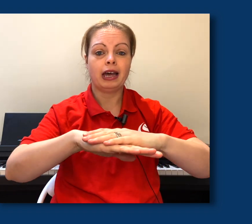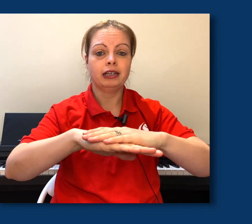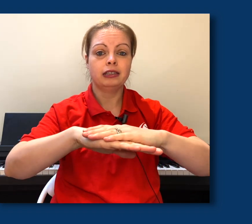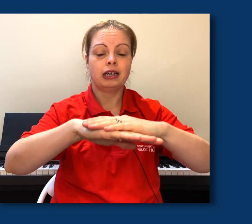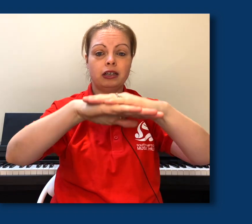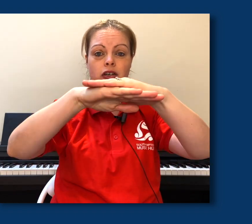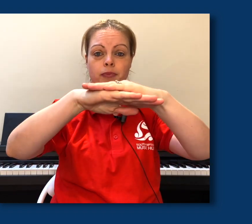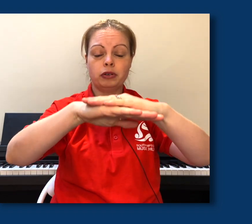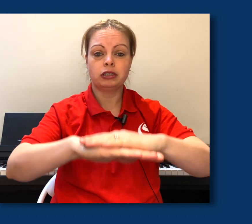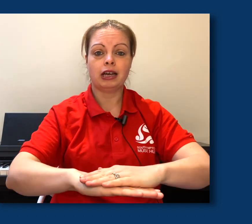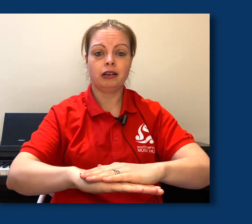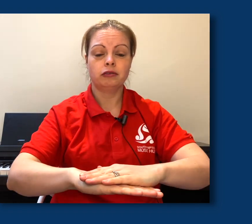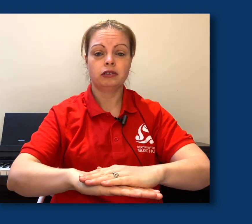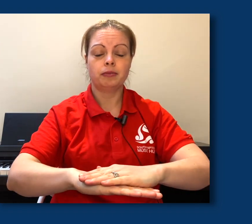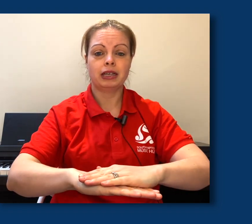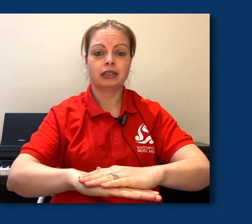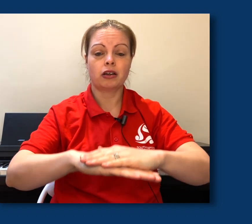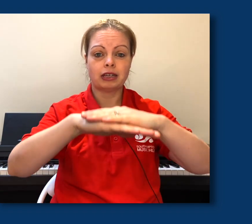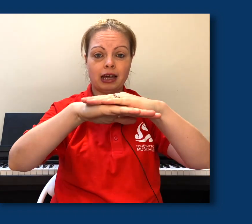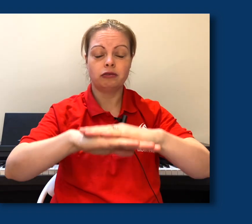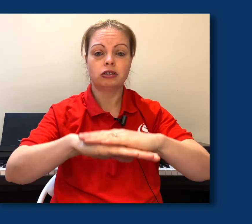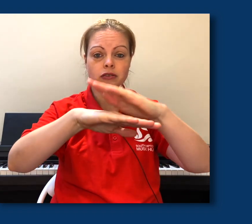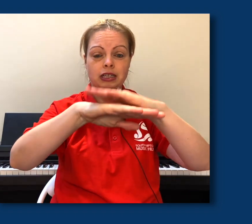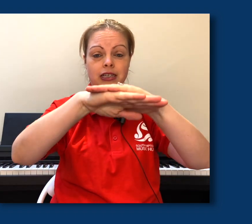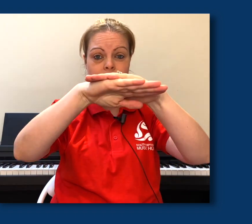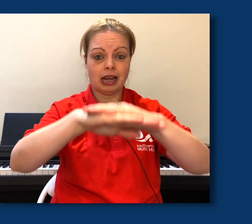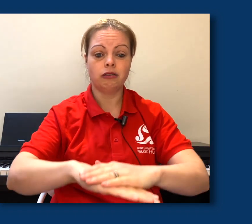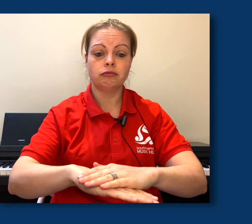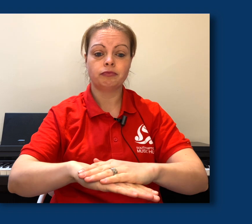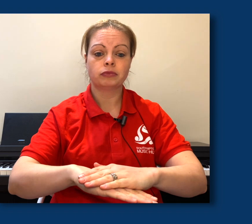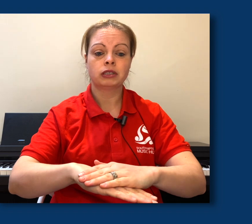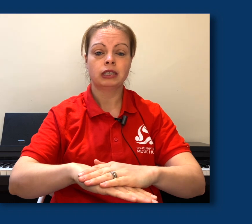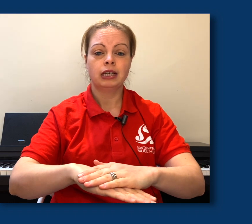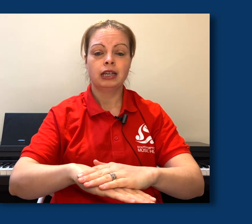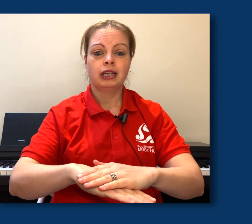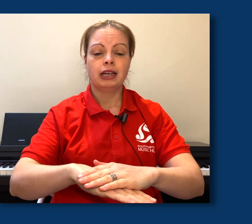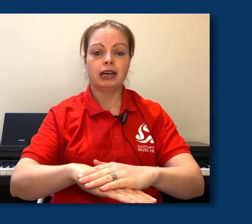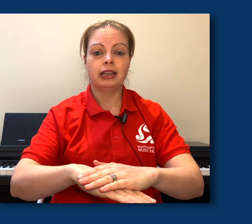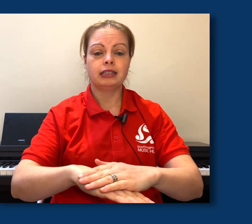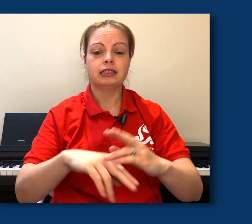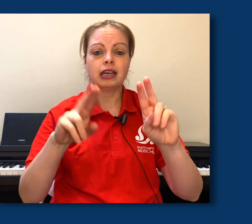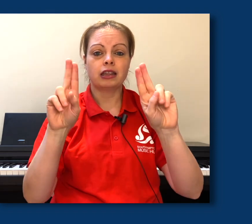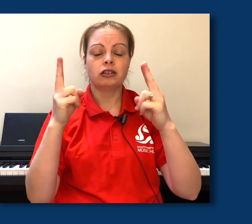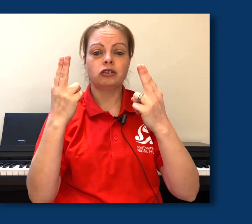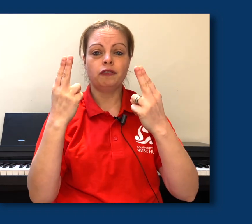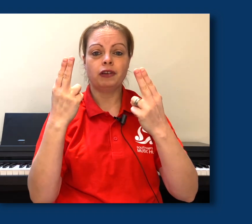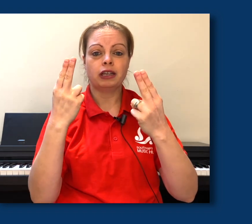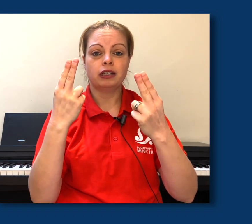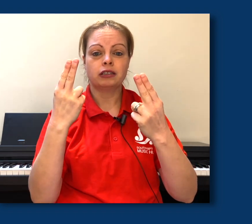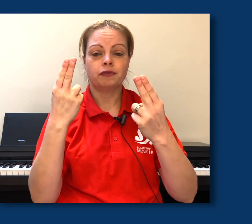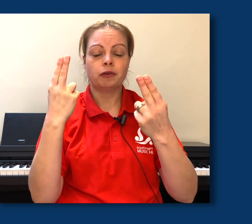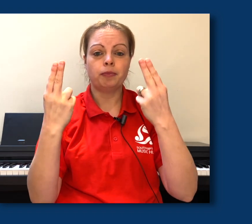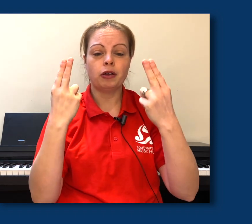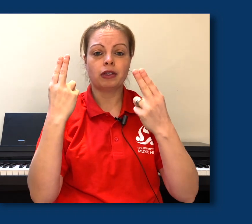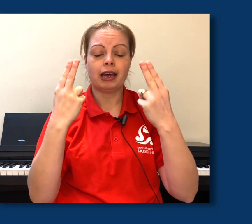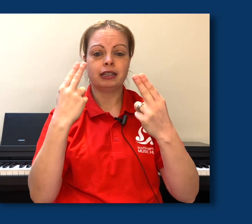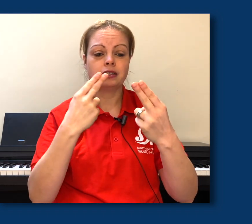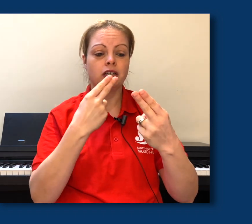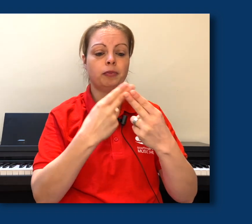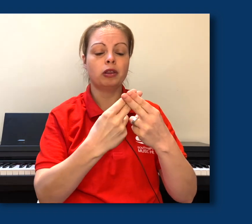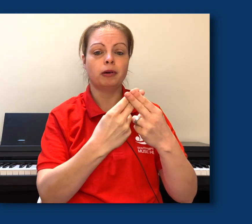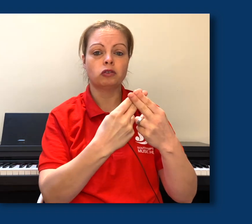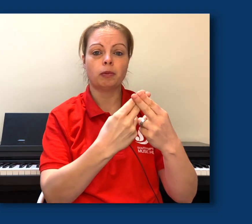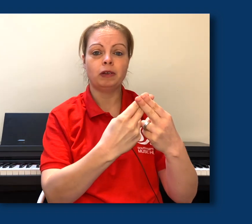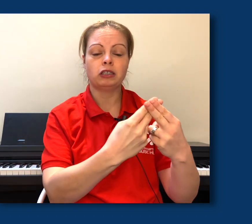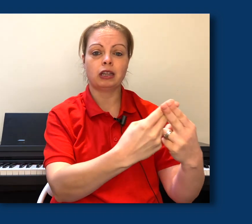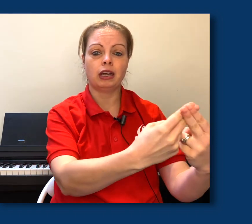on top of hand, and you're going to push down to make it go down. So sit down. And then together, 2 fingers from both hands,